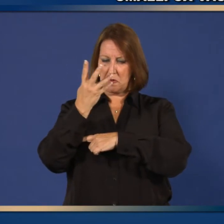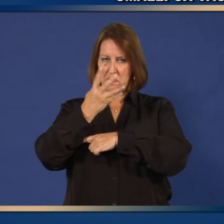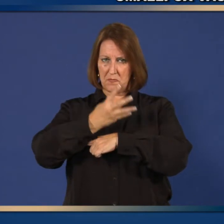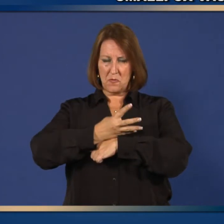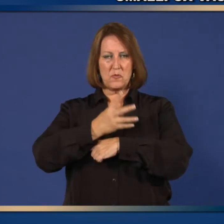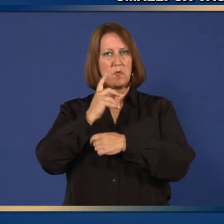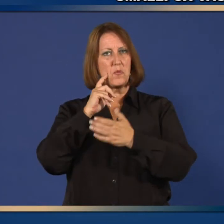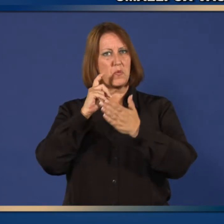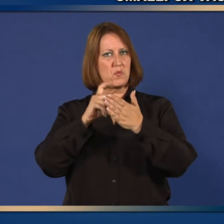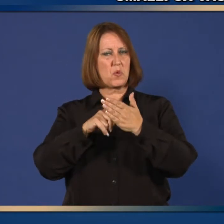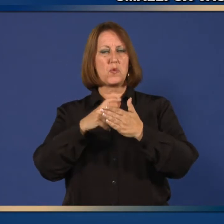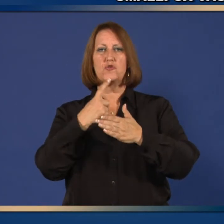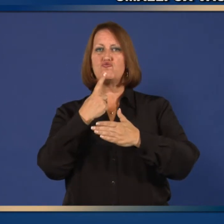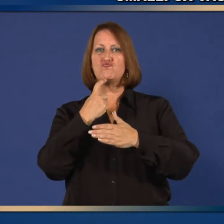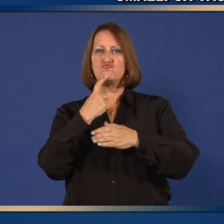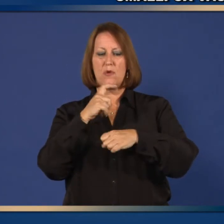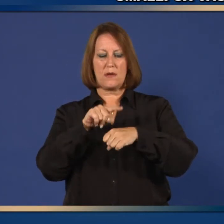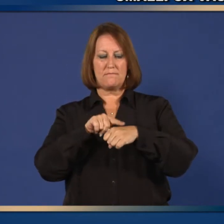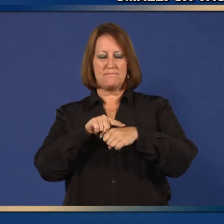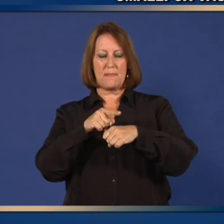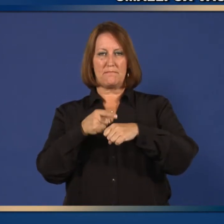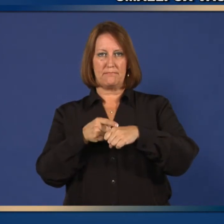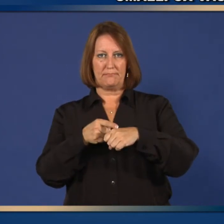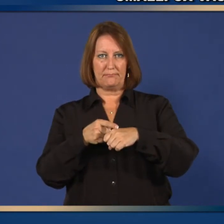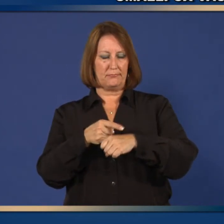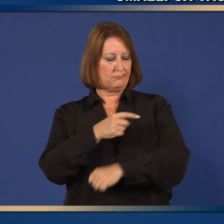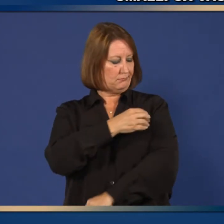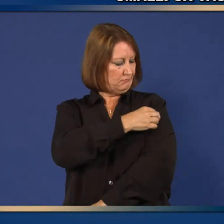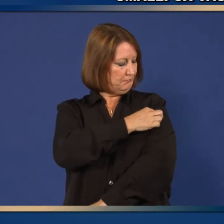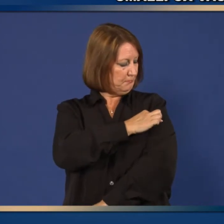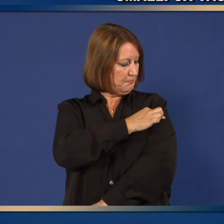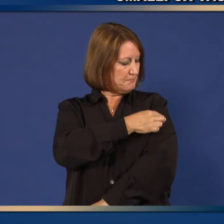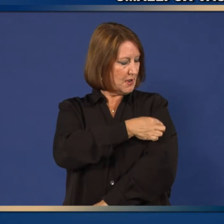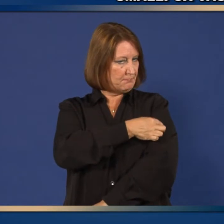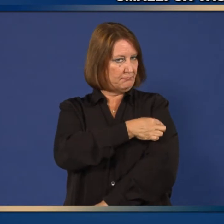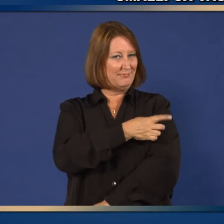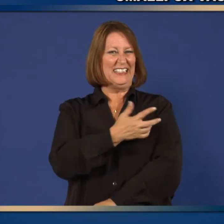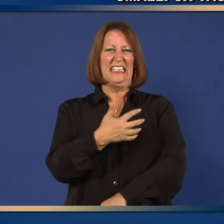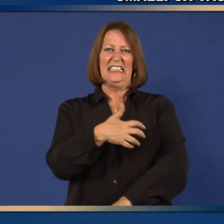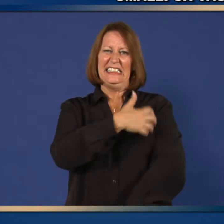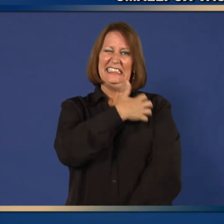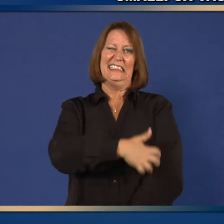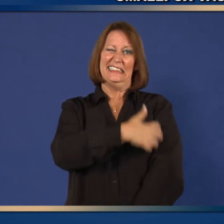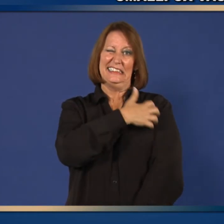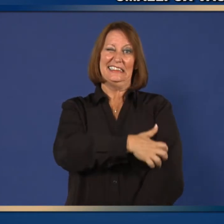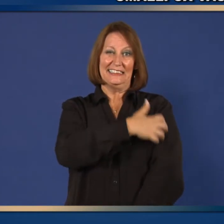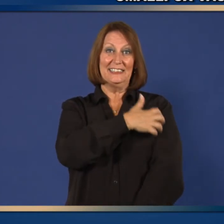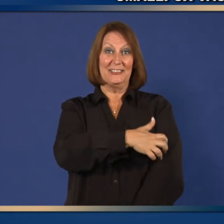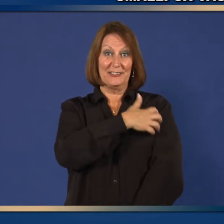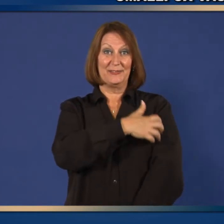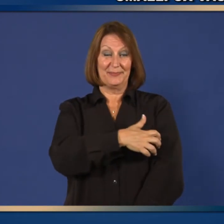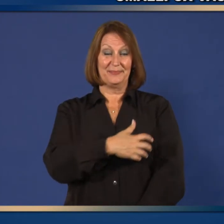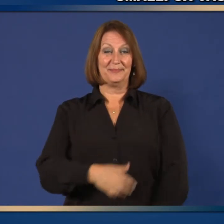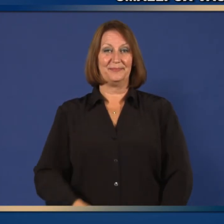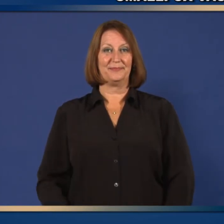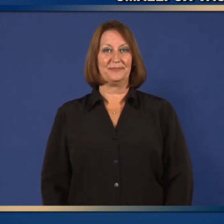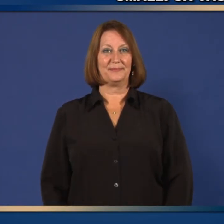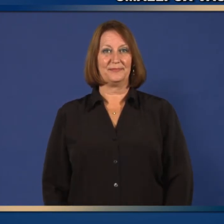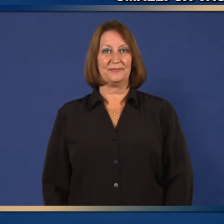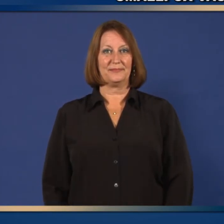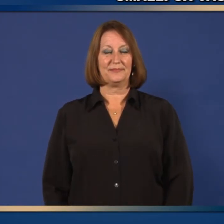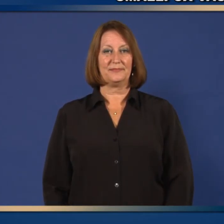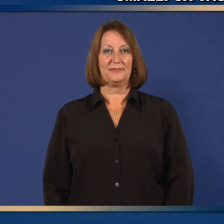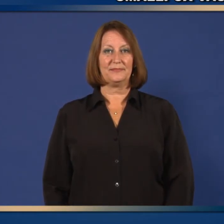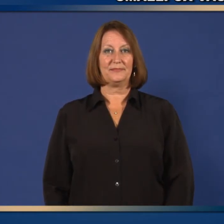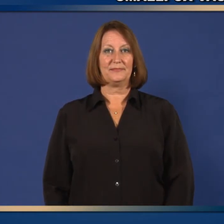3 or 4 days after vaccination, a red, itchy bump will form at the vaccination